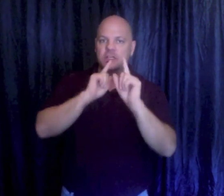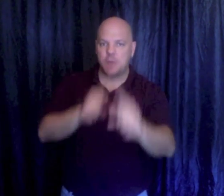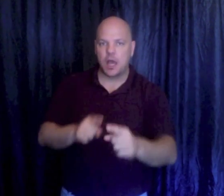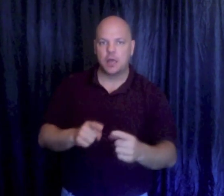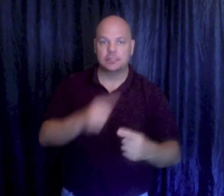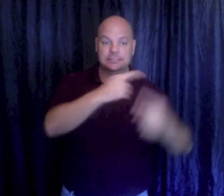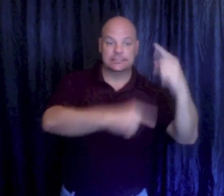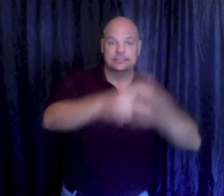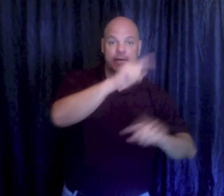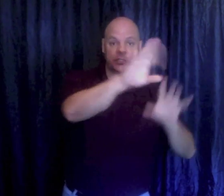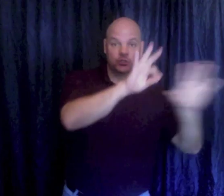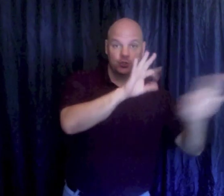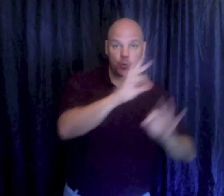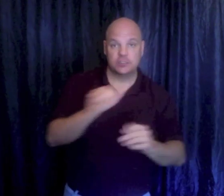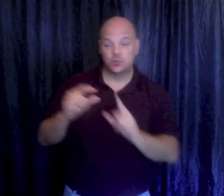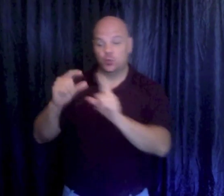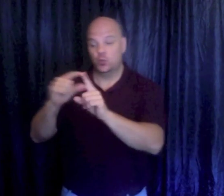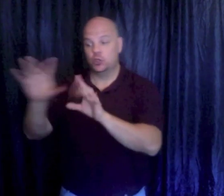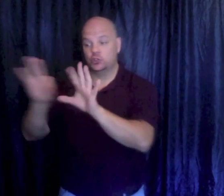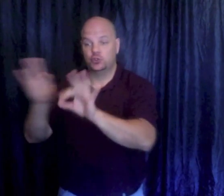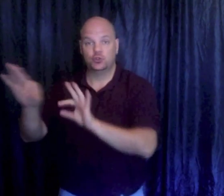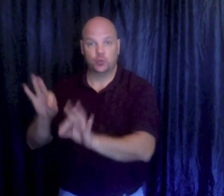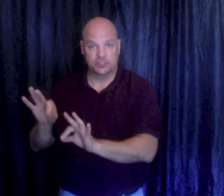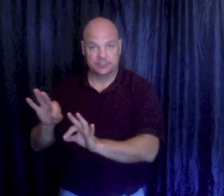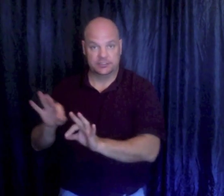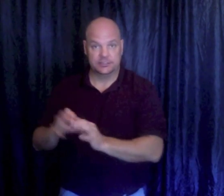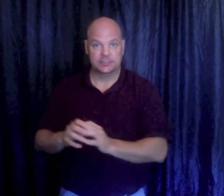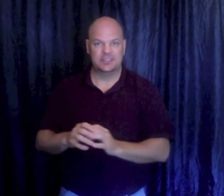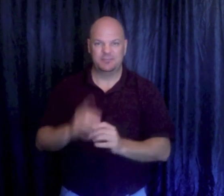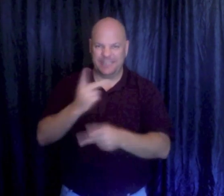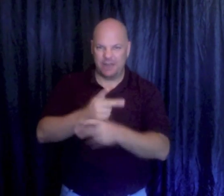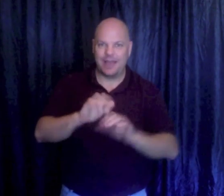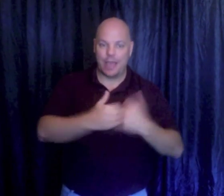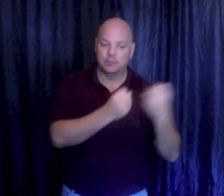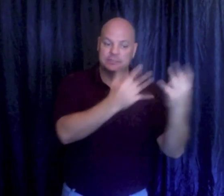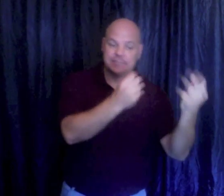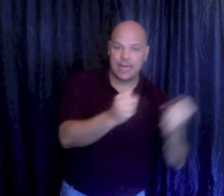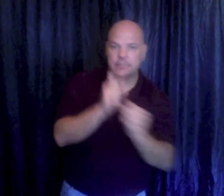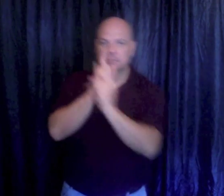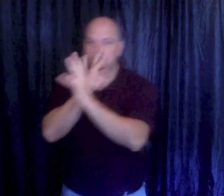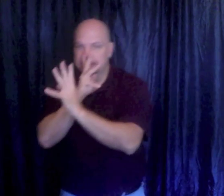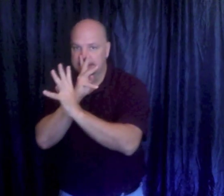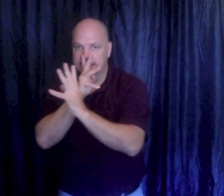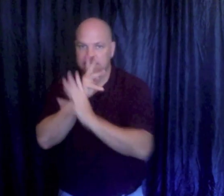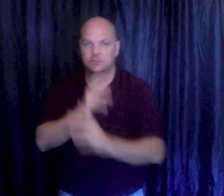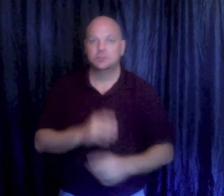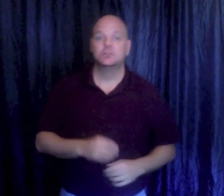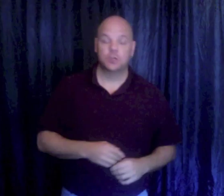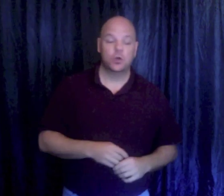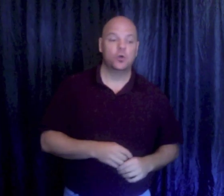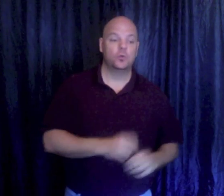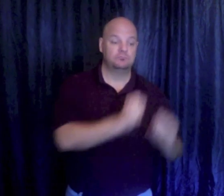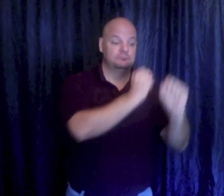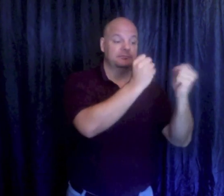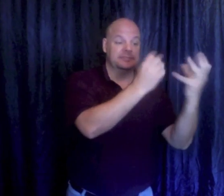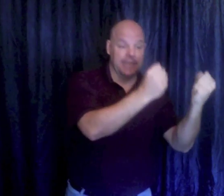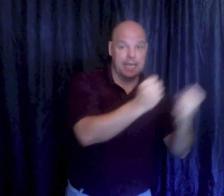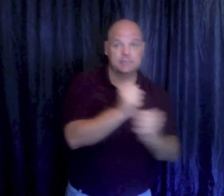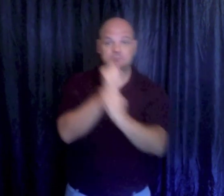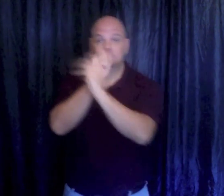don't always think about what we actually sign. There are signs and words in English that when you say or sign them,